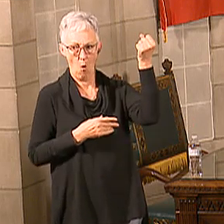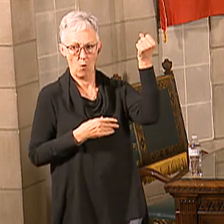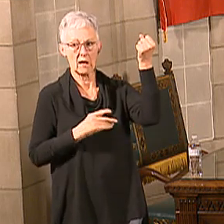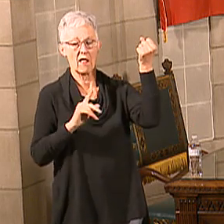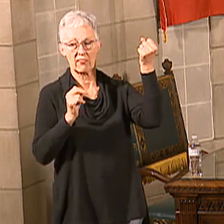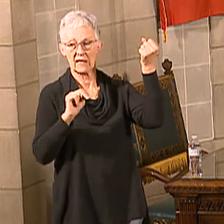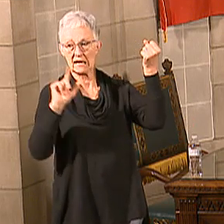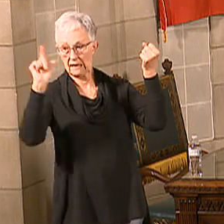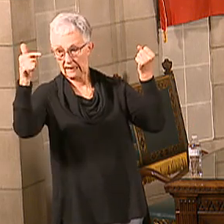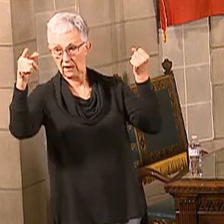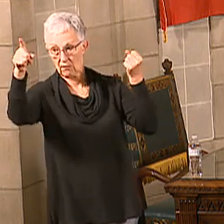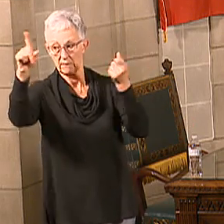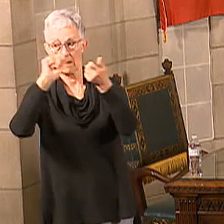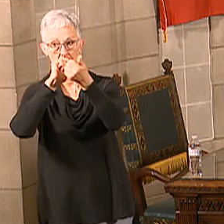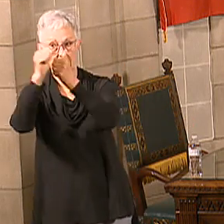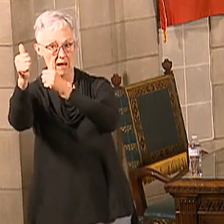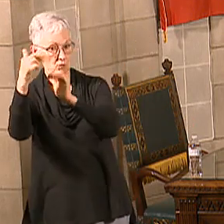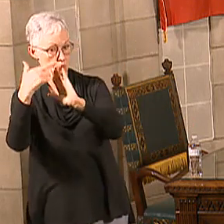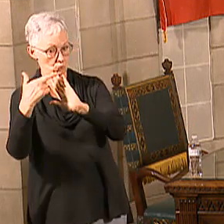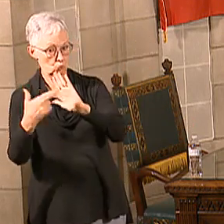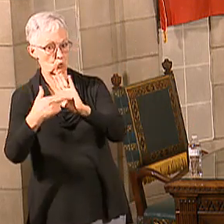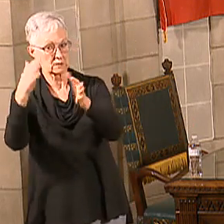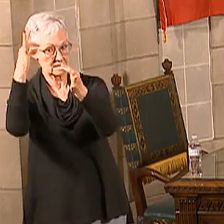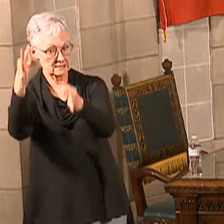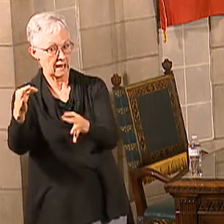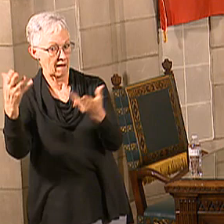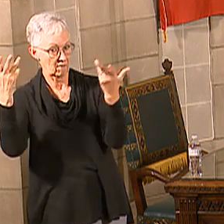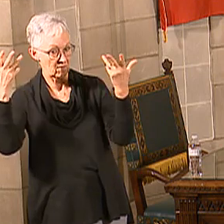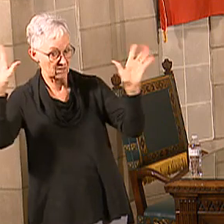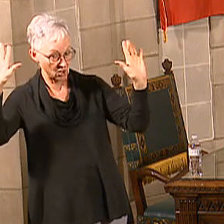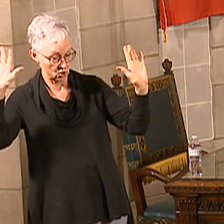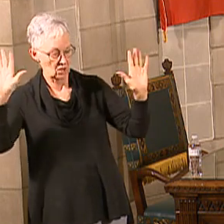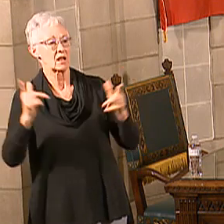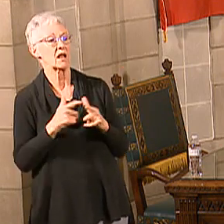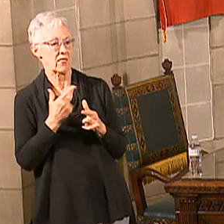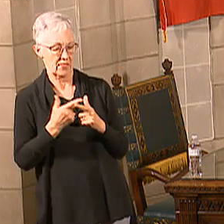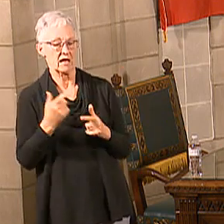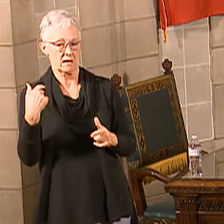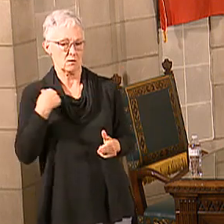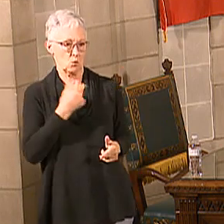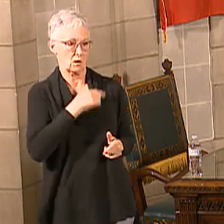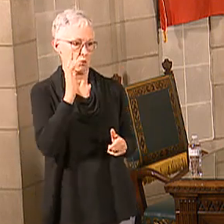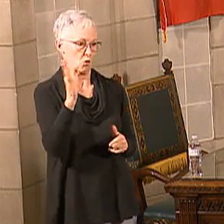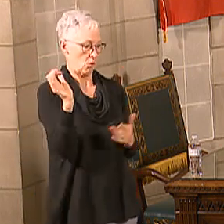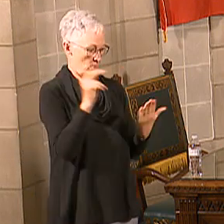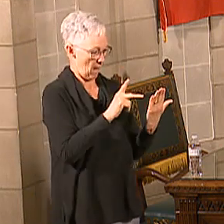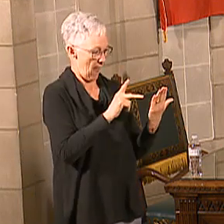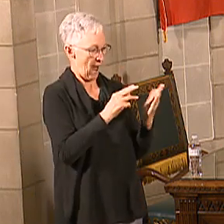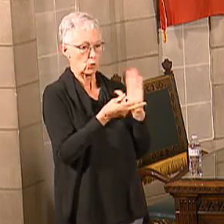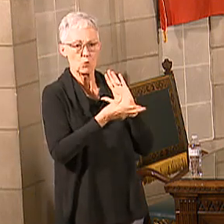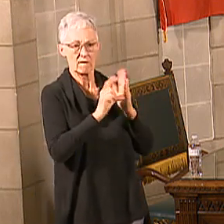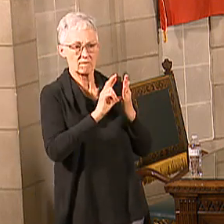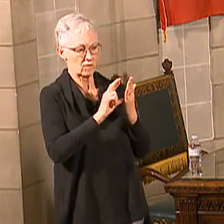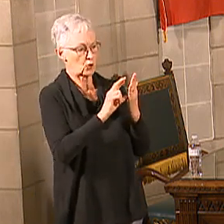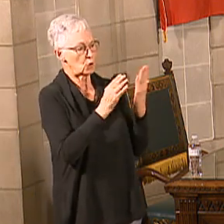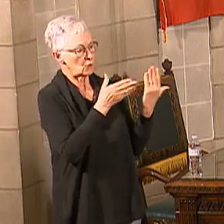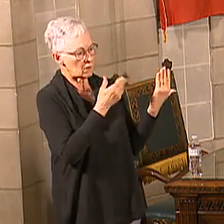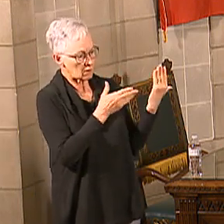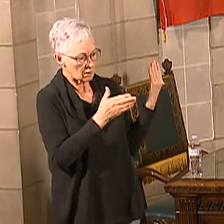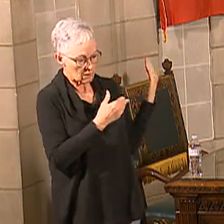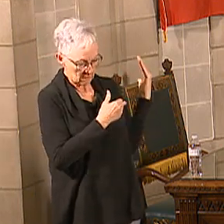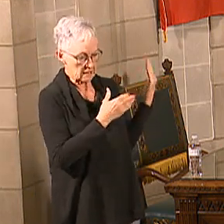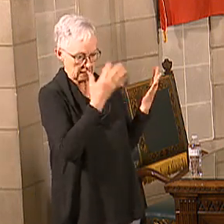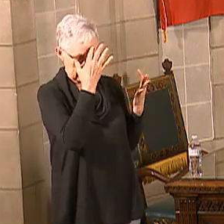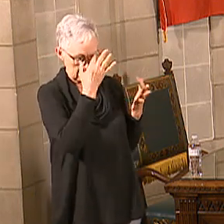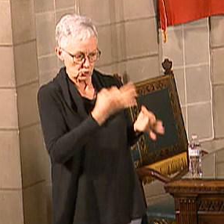benefits are payable as of this week. We got all the, I think it was Monday we had the press conference, we got all of the agreements signed and off